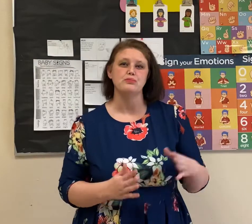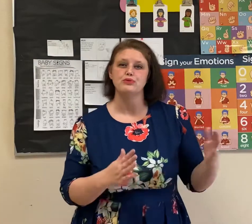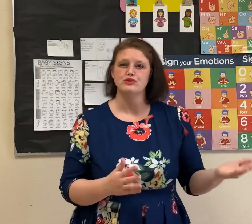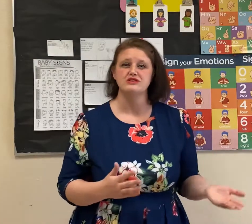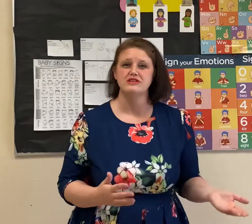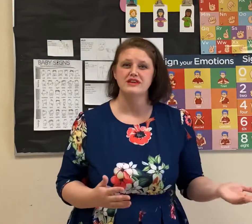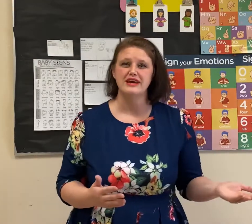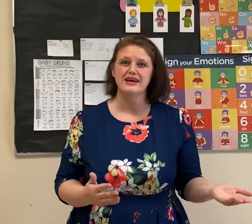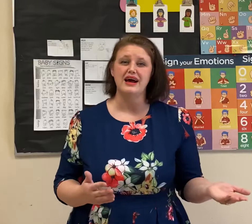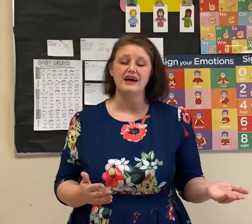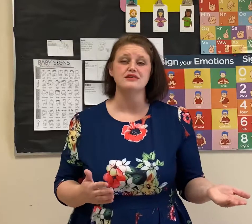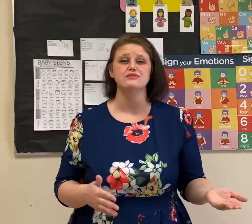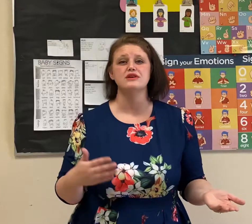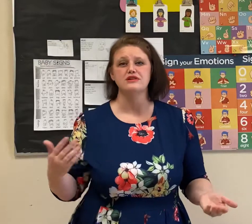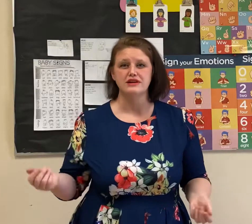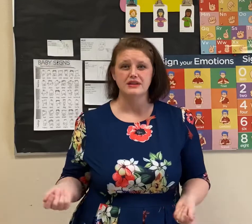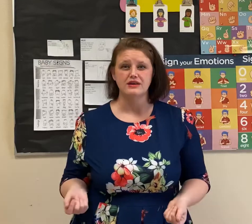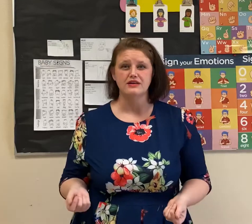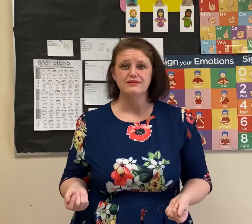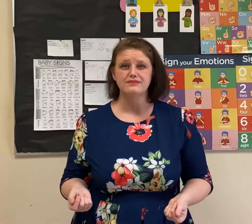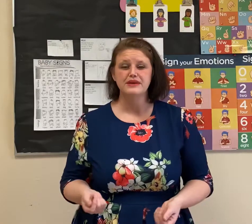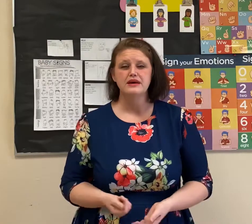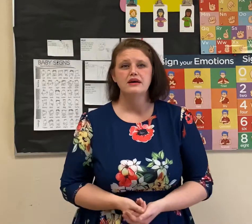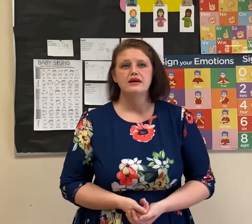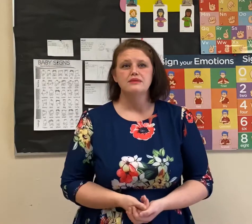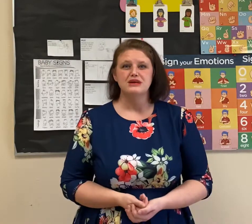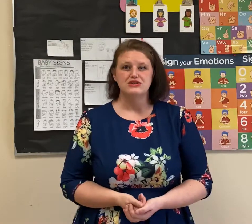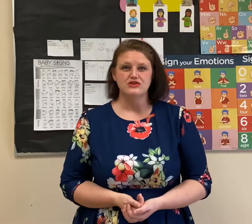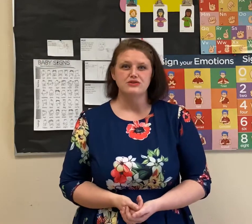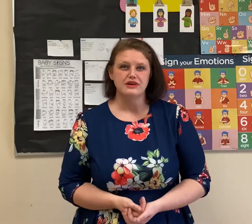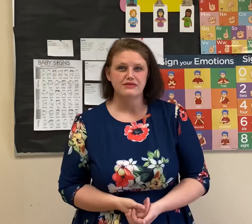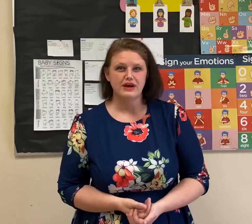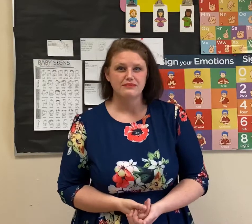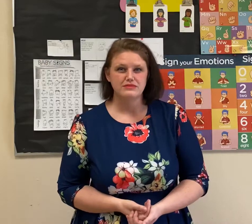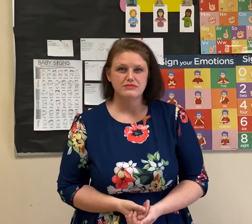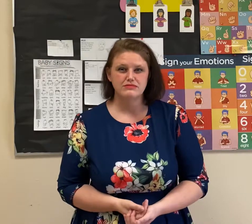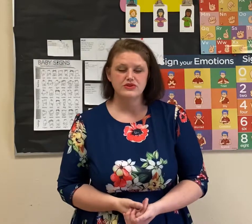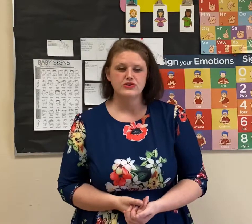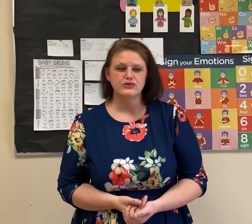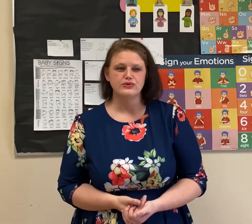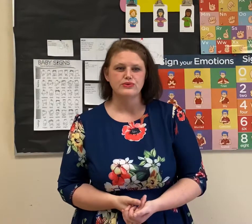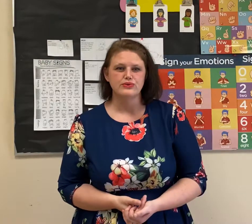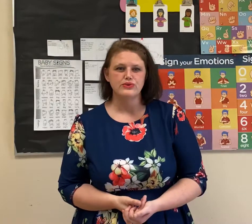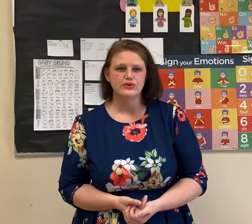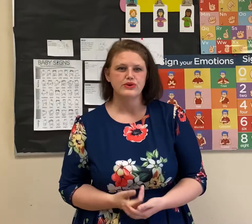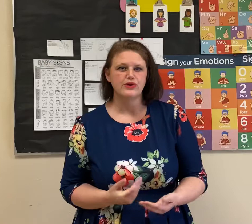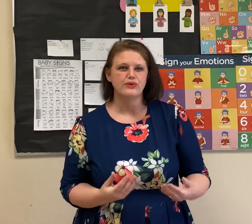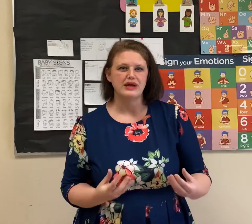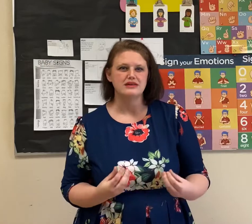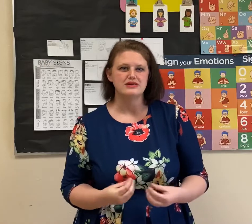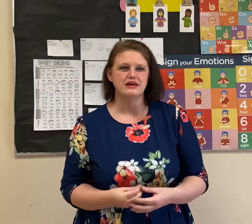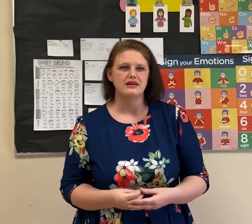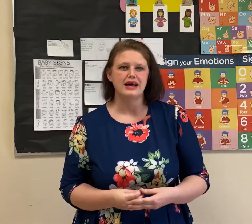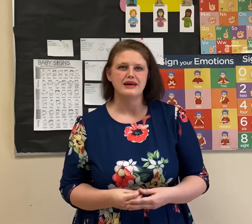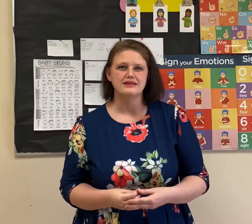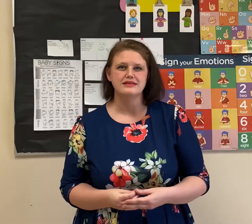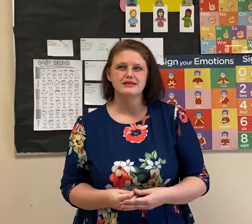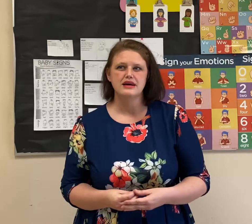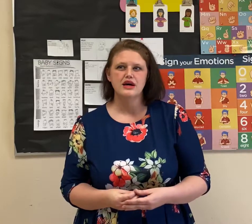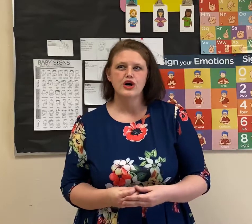portion of the day. I do it all day long. My children have come to know ASL as a way